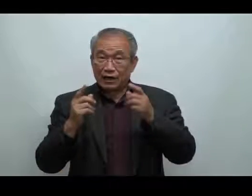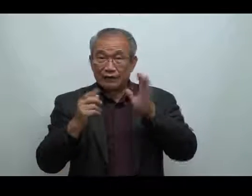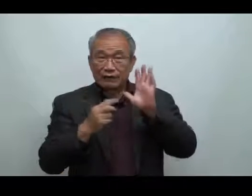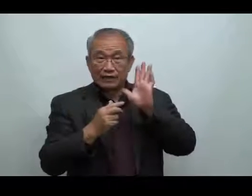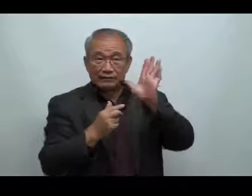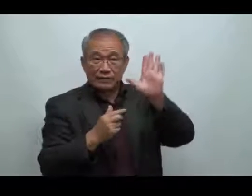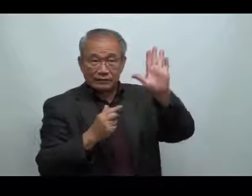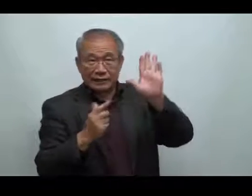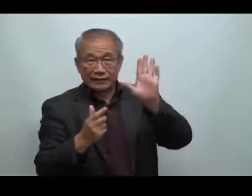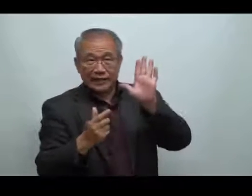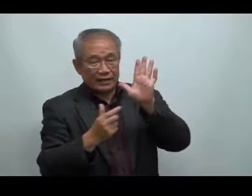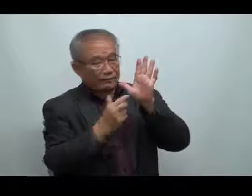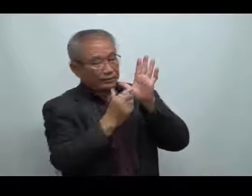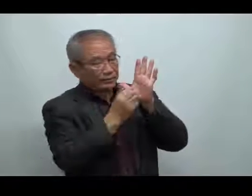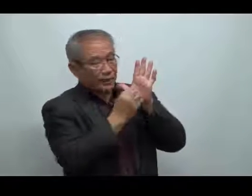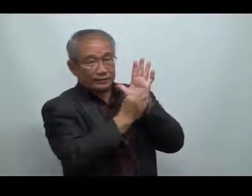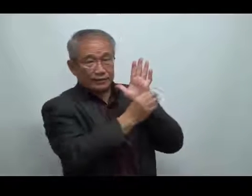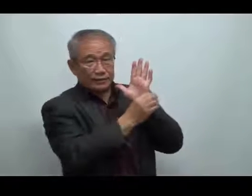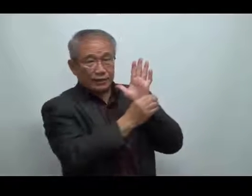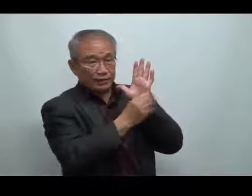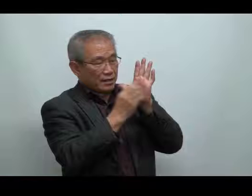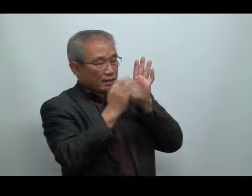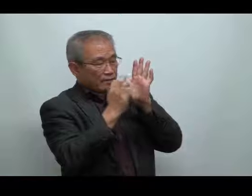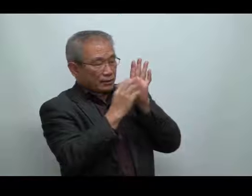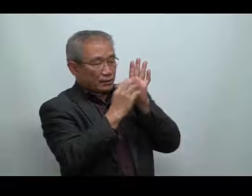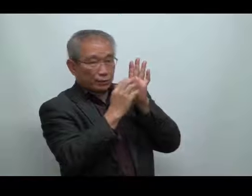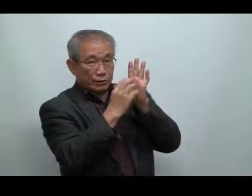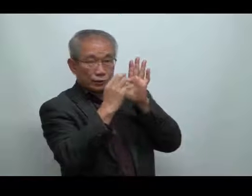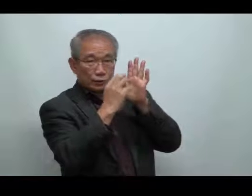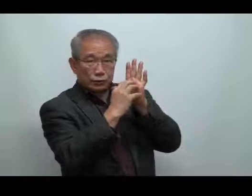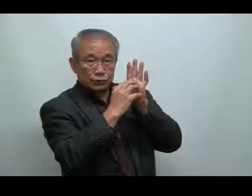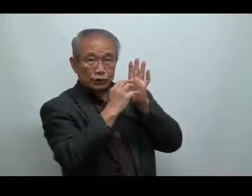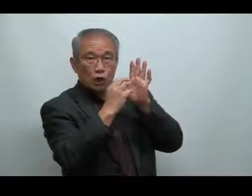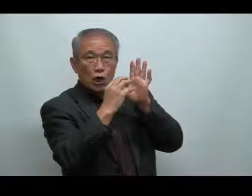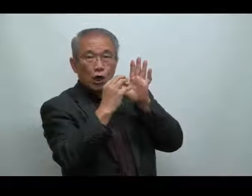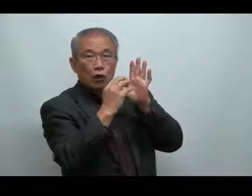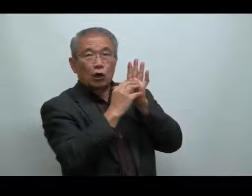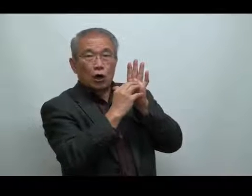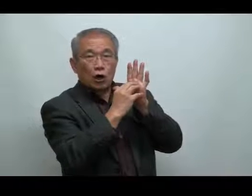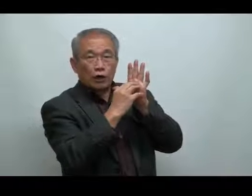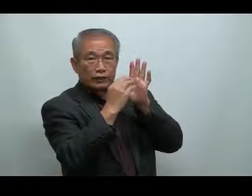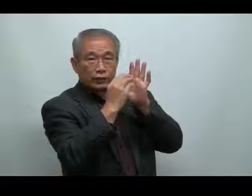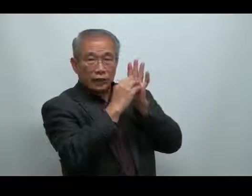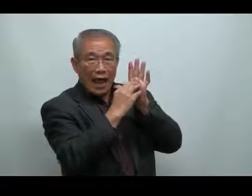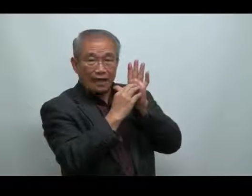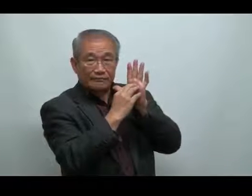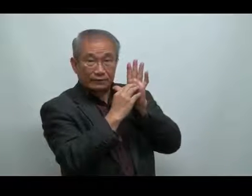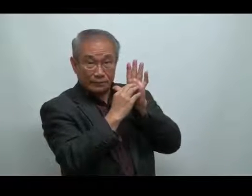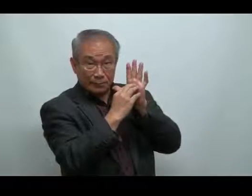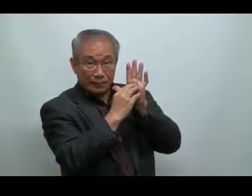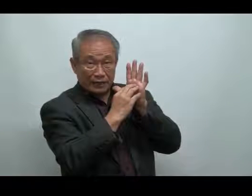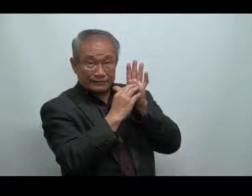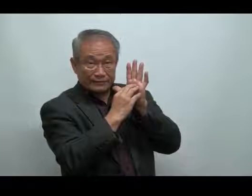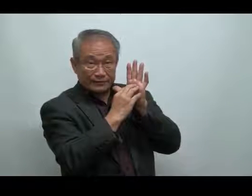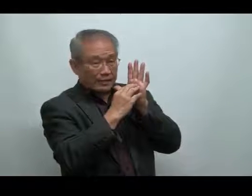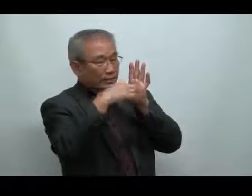when you practice a song, make sure you use go in the lower half of the treble clef,